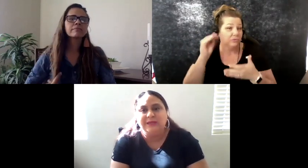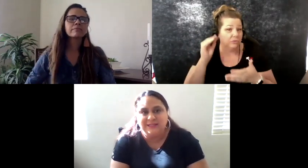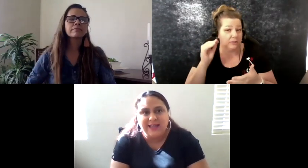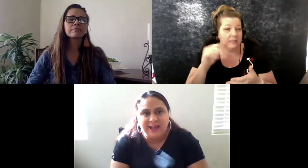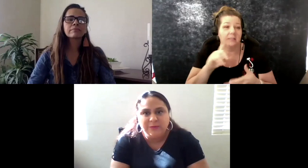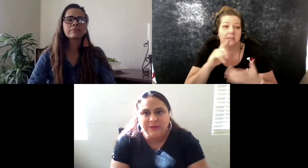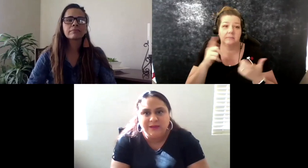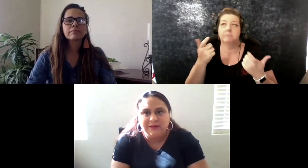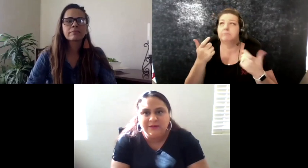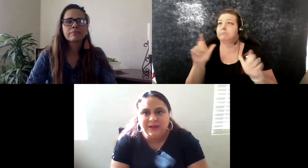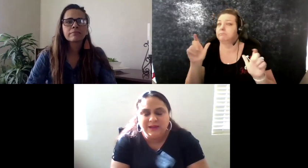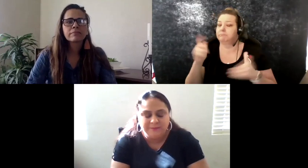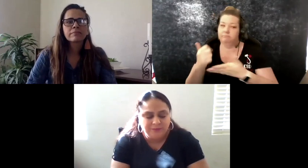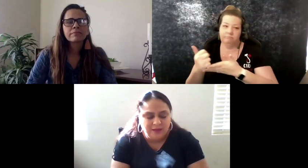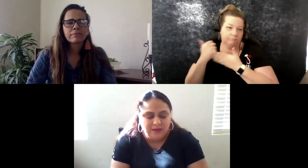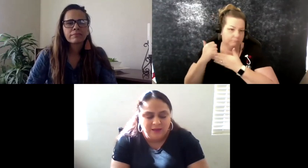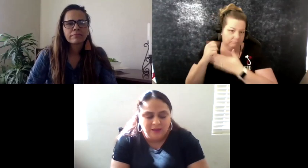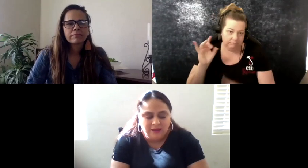a tremendous help,